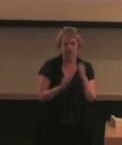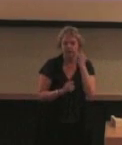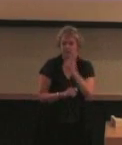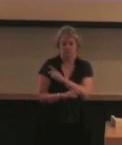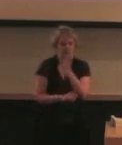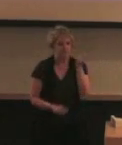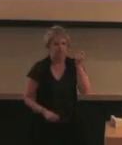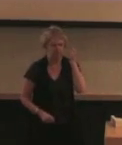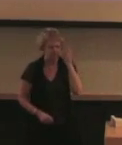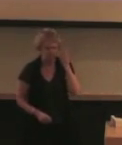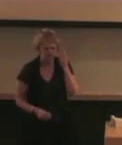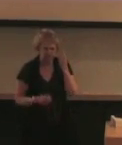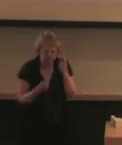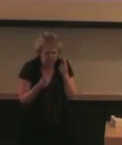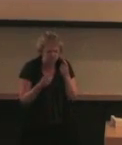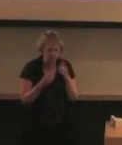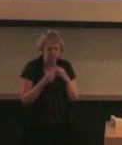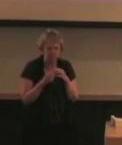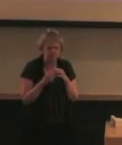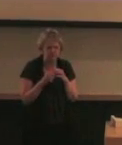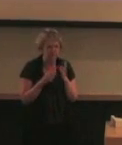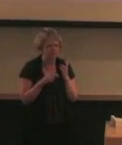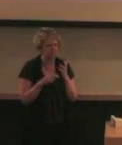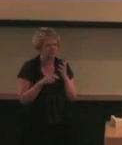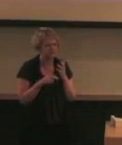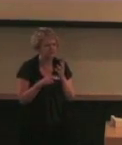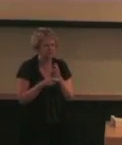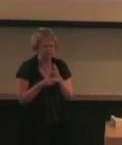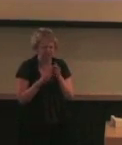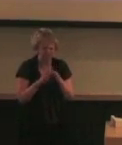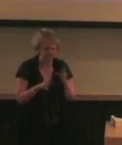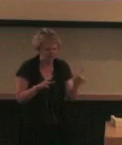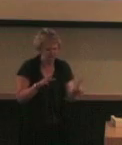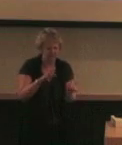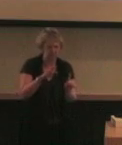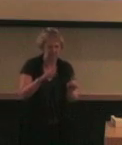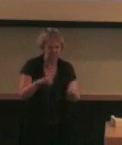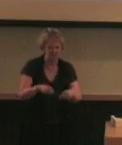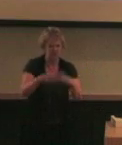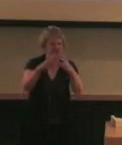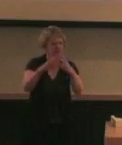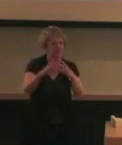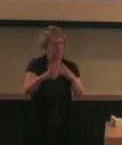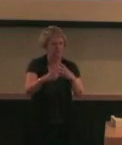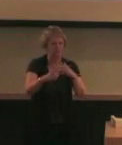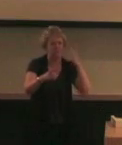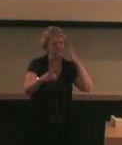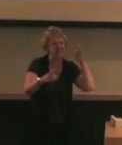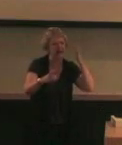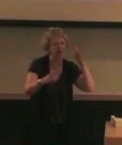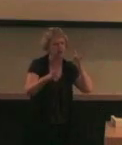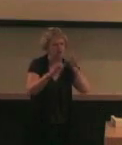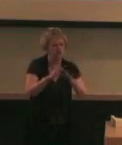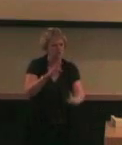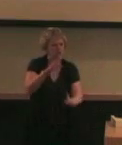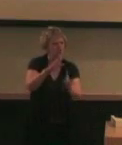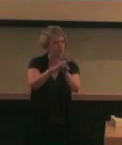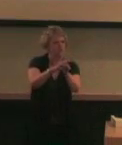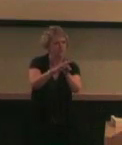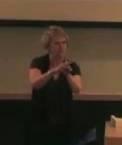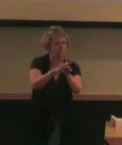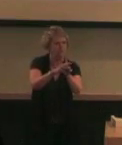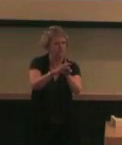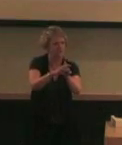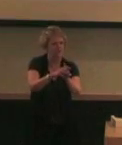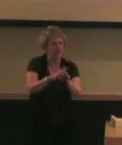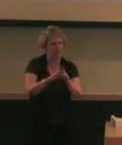doesn't understand what you're saying, and you're using an interpreter that is based upon someone that's out in California, and they're using a sign